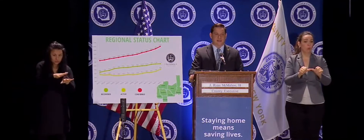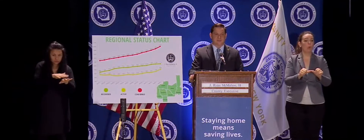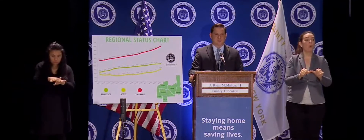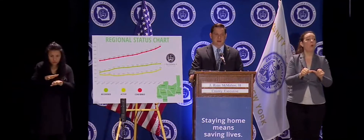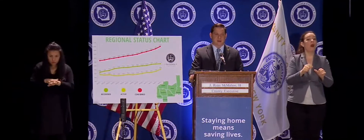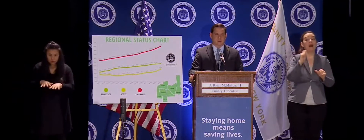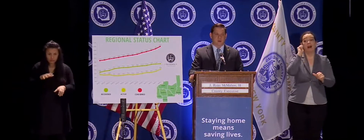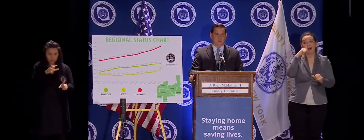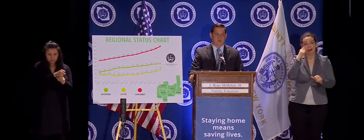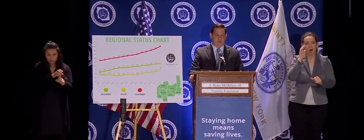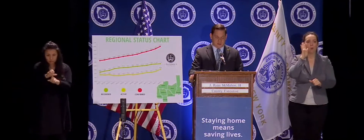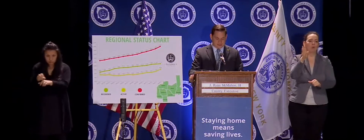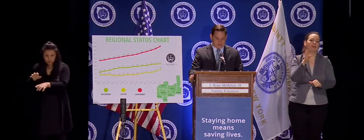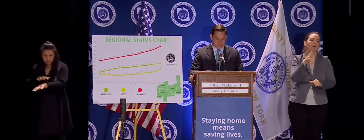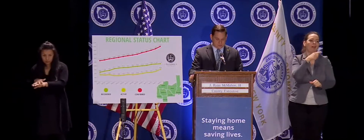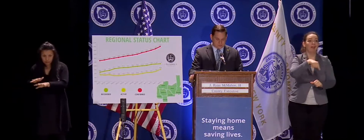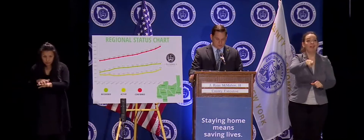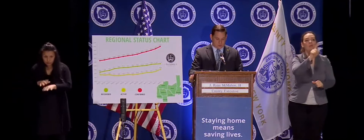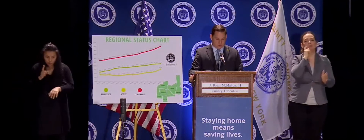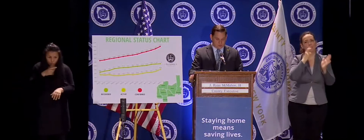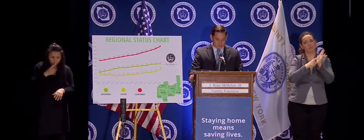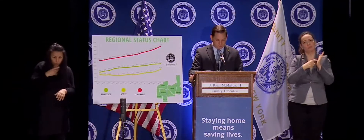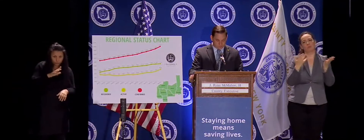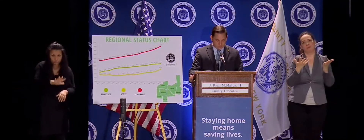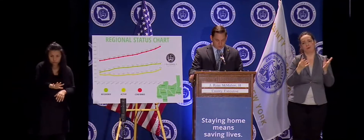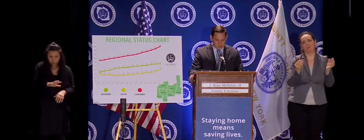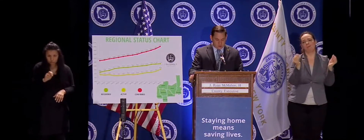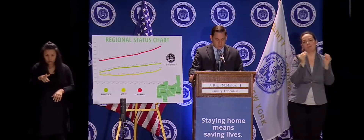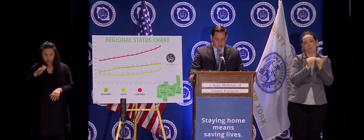are asymptomatic or with very light symptoms of COVID.